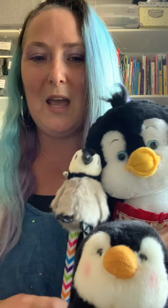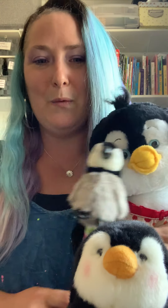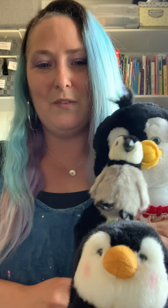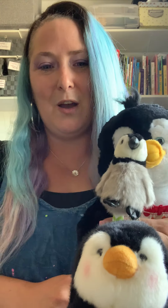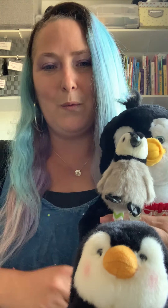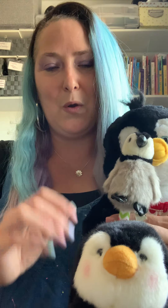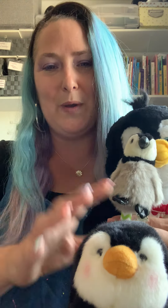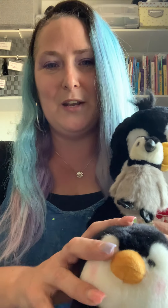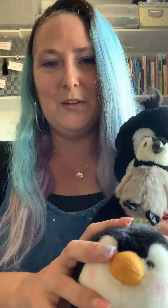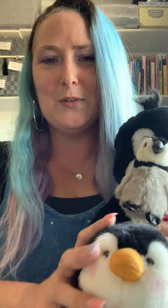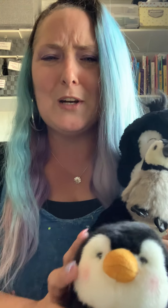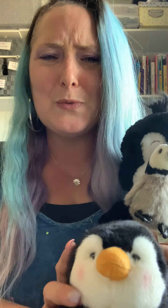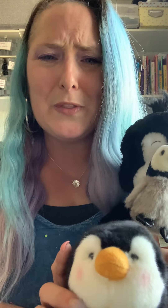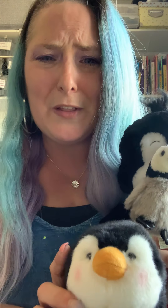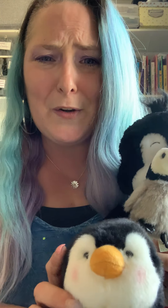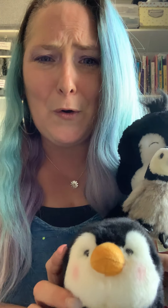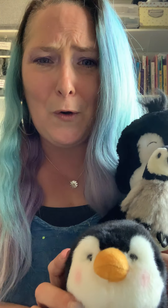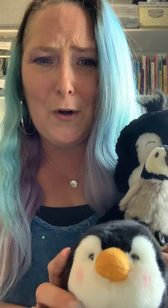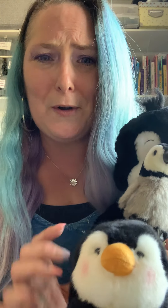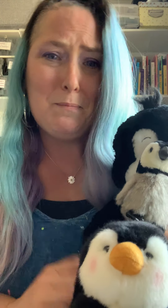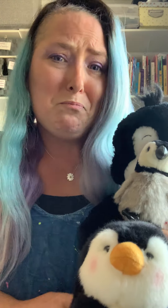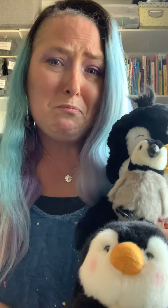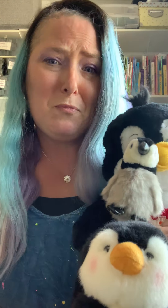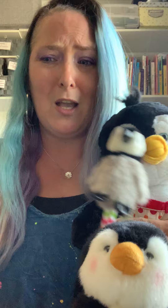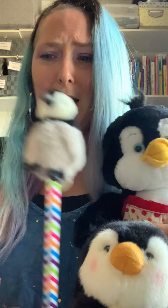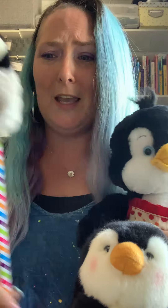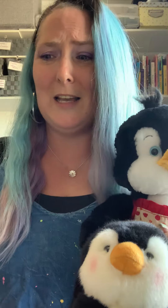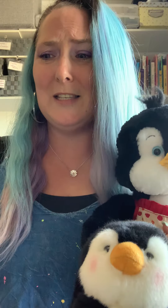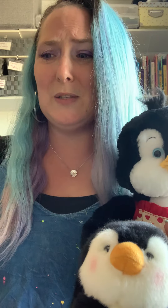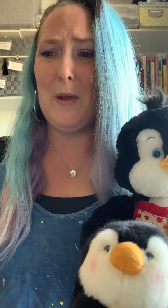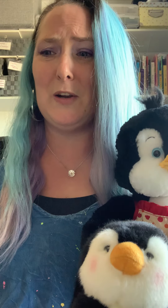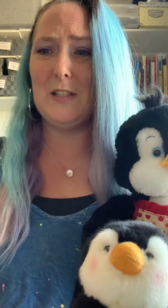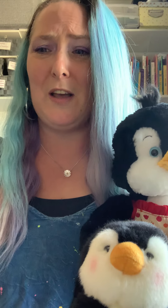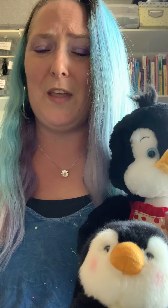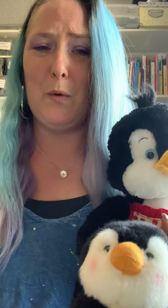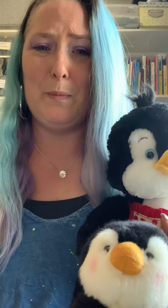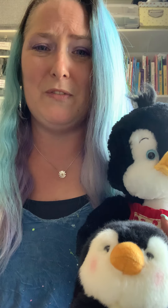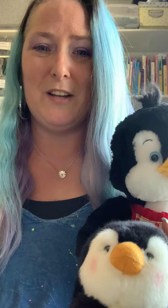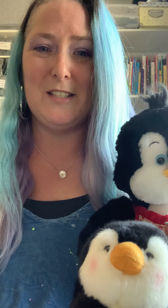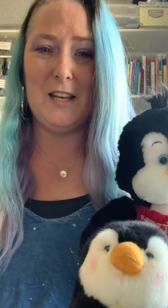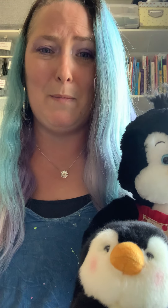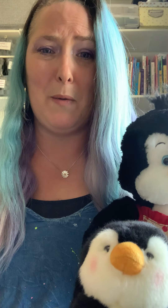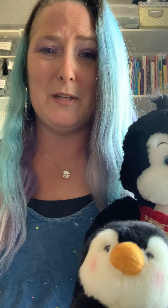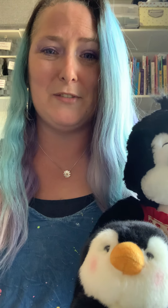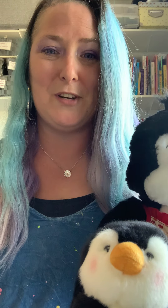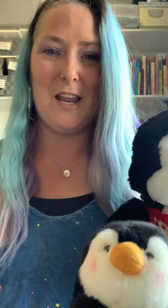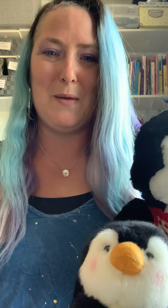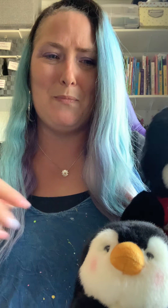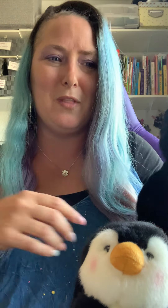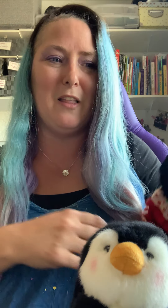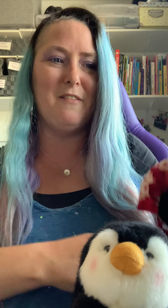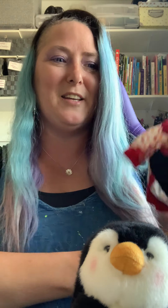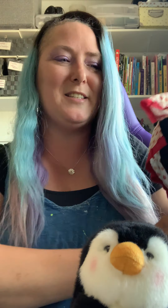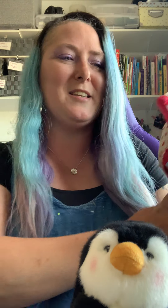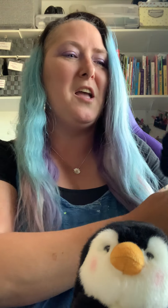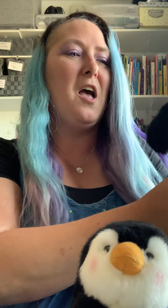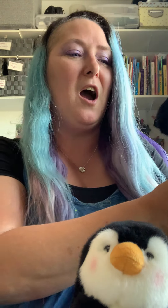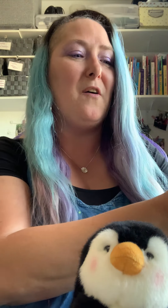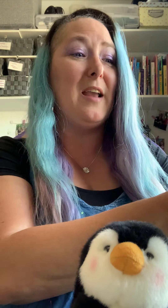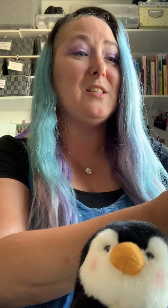we've got Roman, who starts with the letter R. I guess his parents thought that would be fun to name him a different name. Love it. All right, so